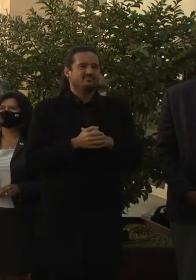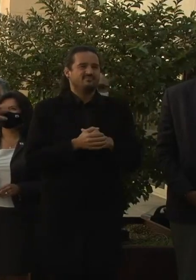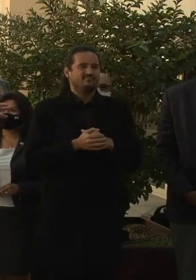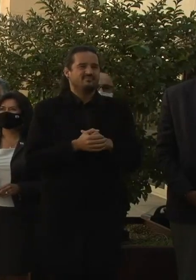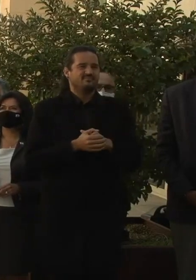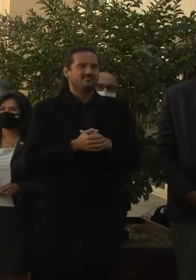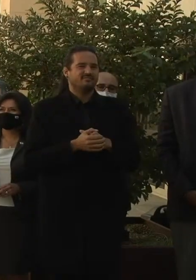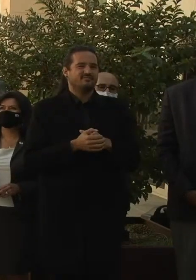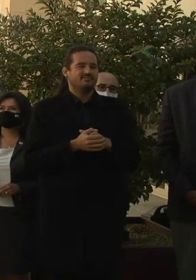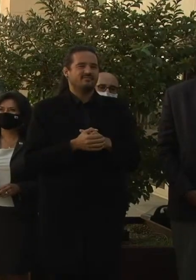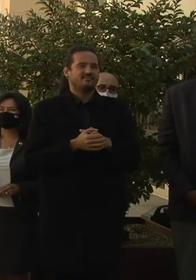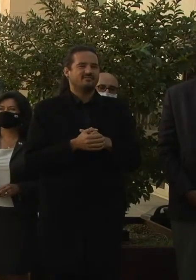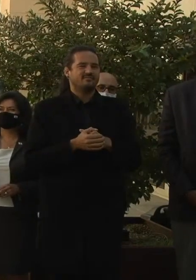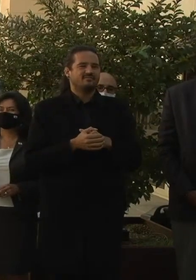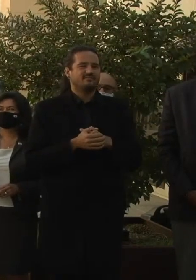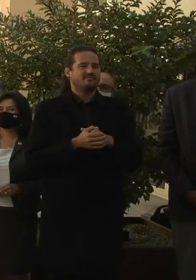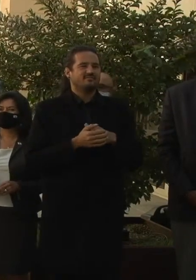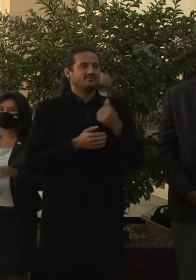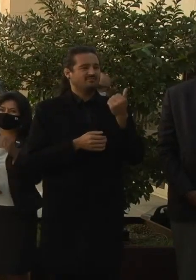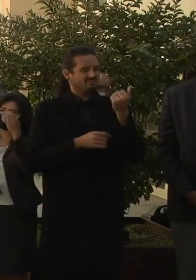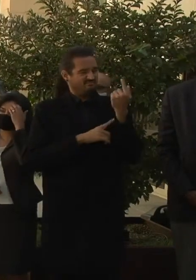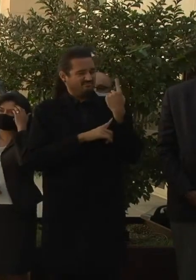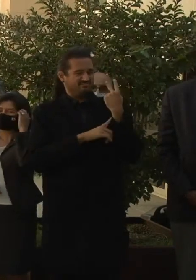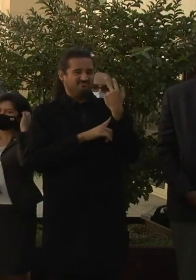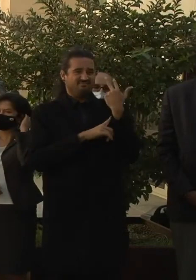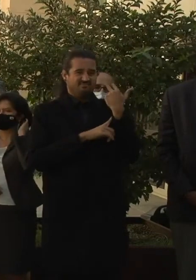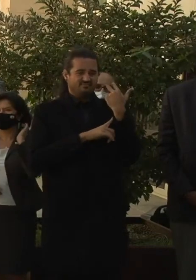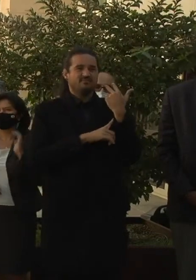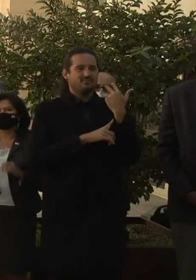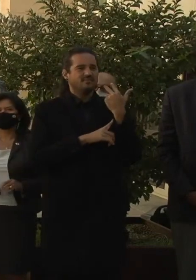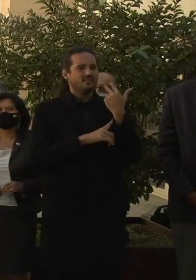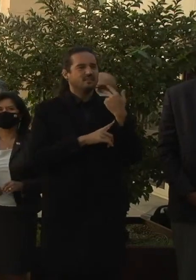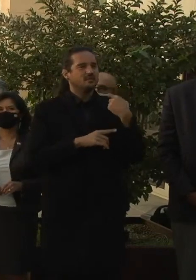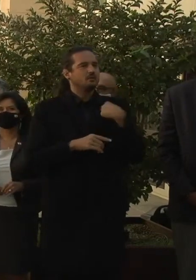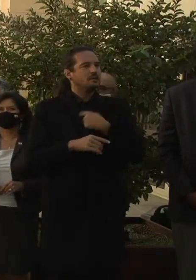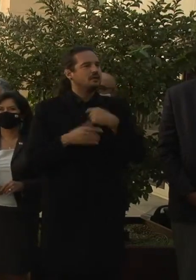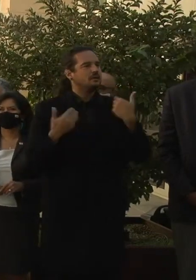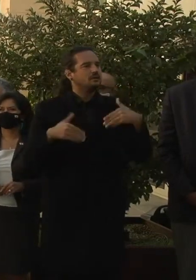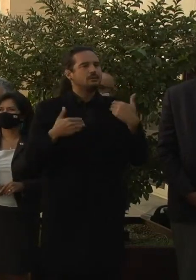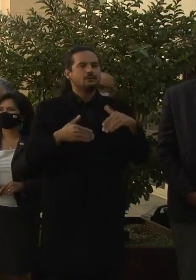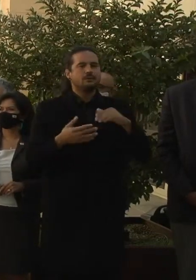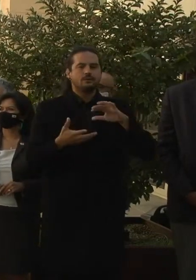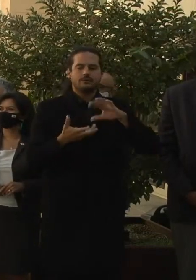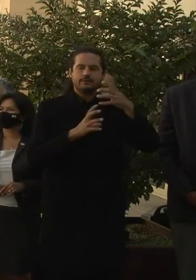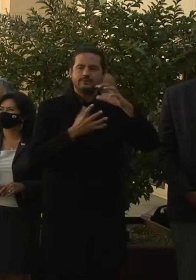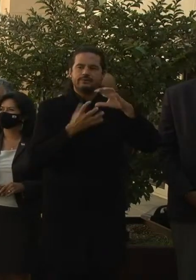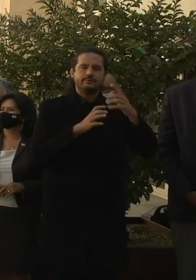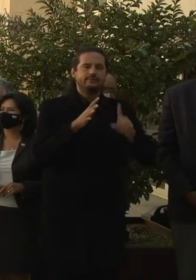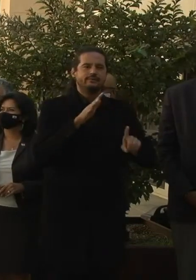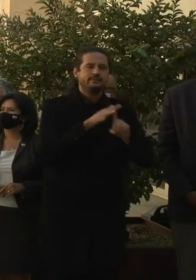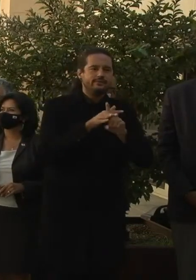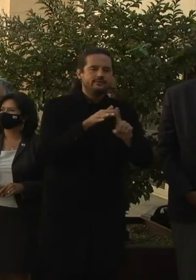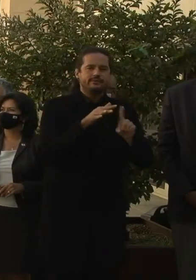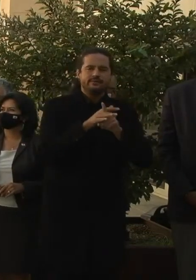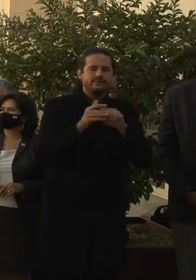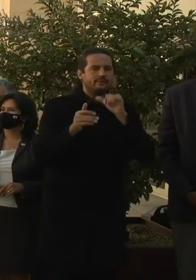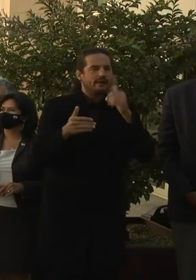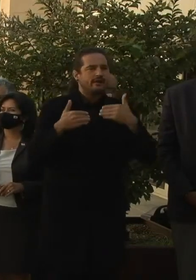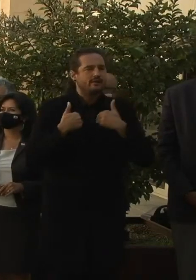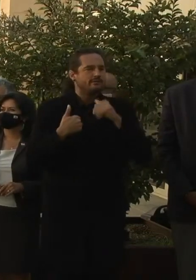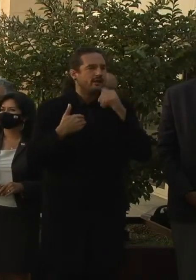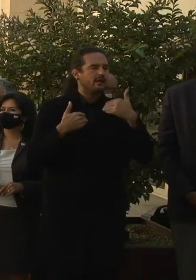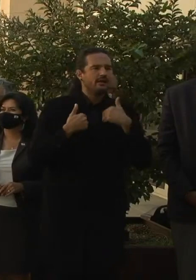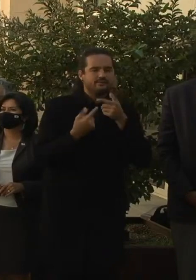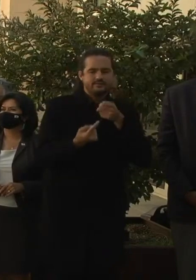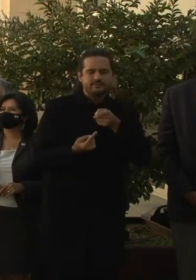even just a few years ago, to address this issue. And in many ways, the mayor understands this well. In the